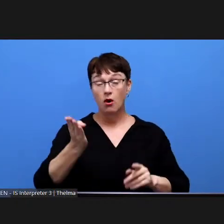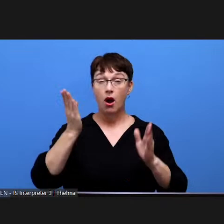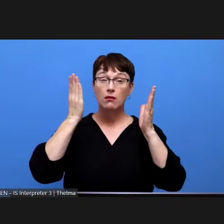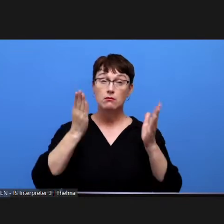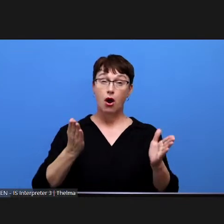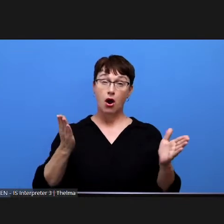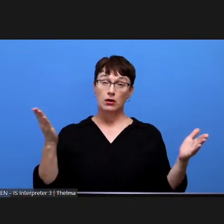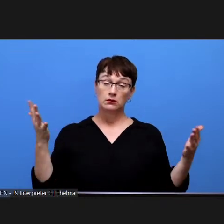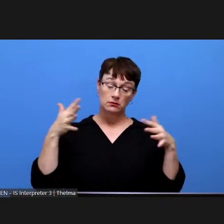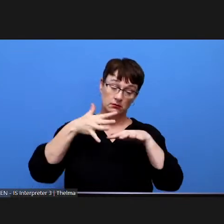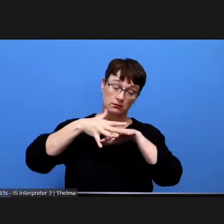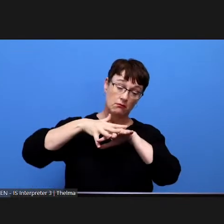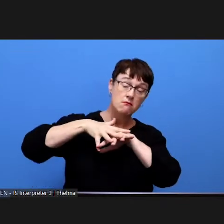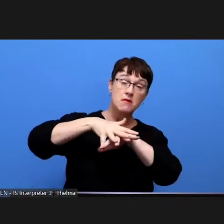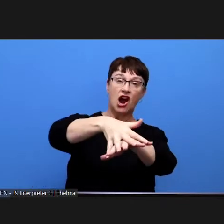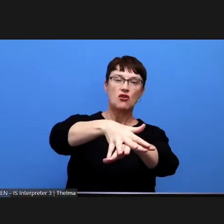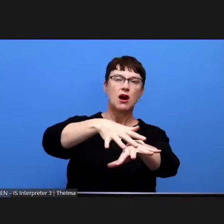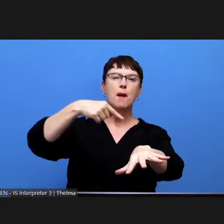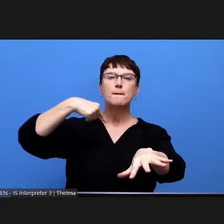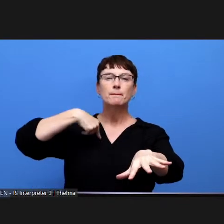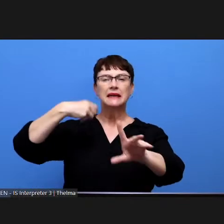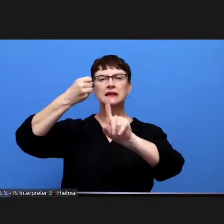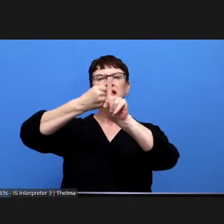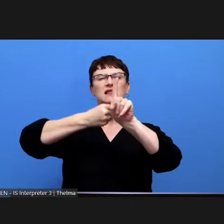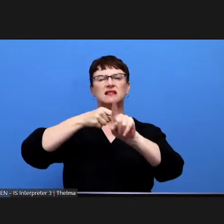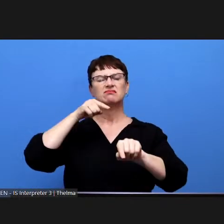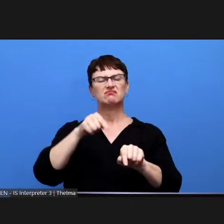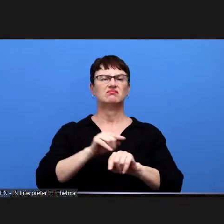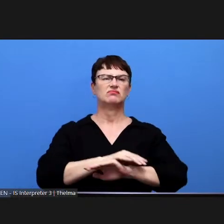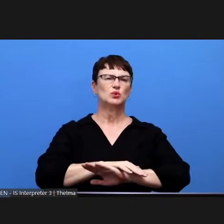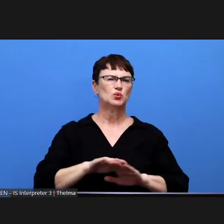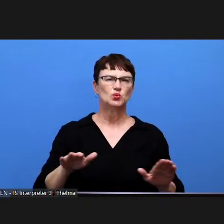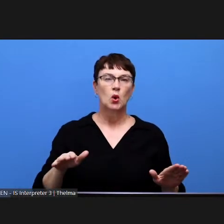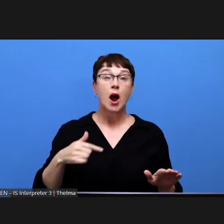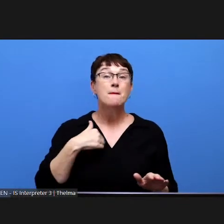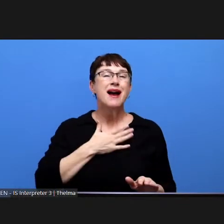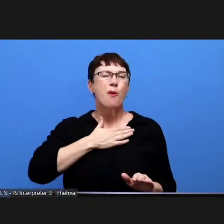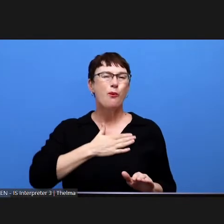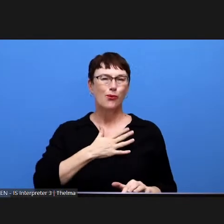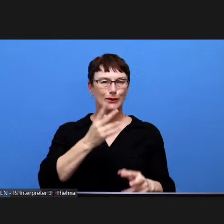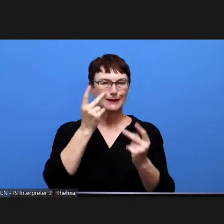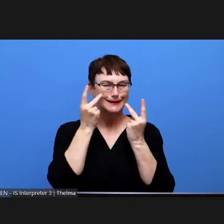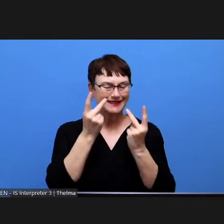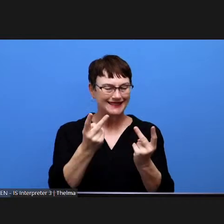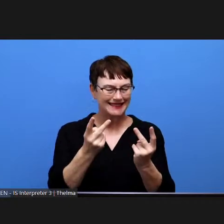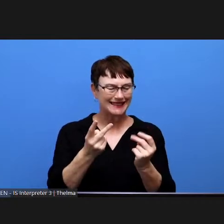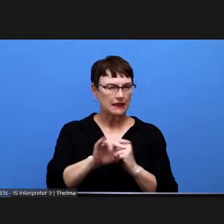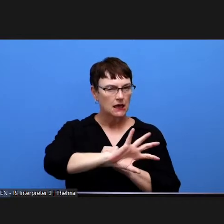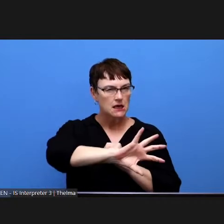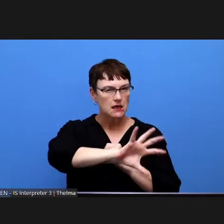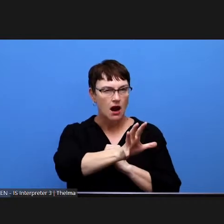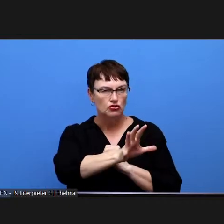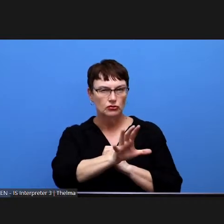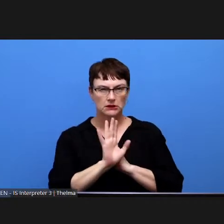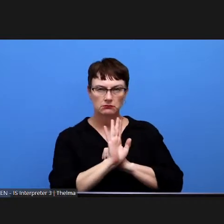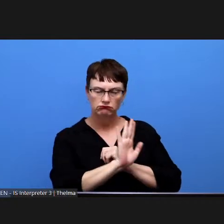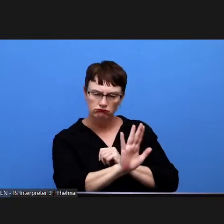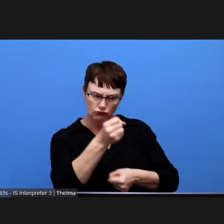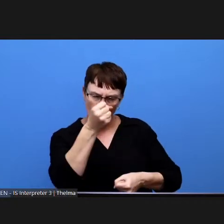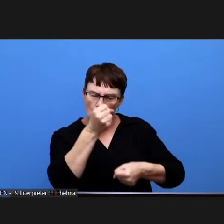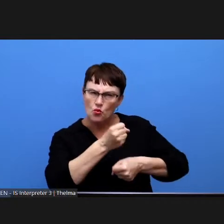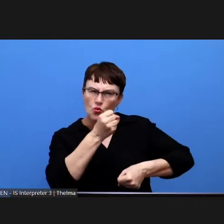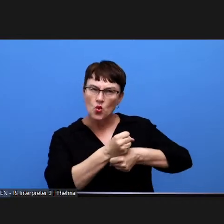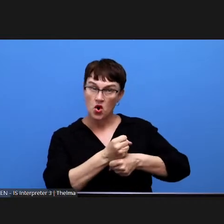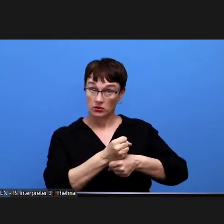and accelerate the implementation of SDG, but how this is done in collaboration with